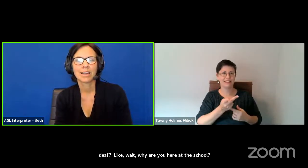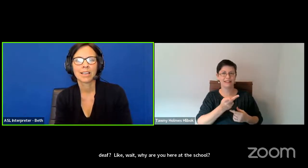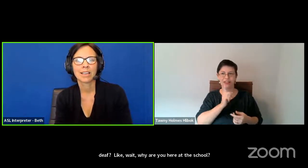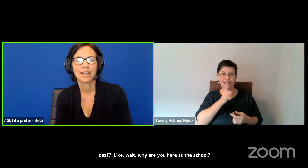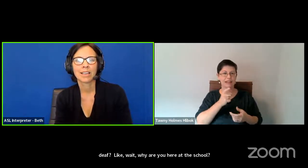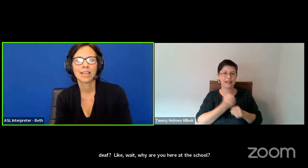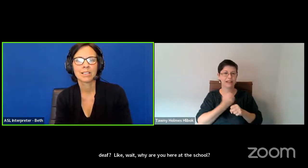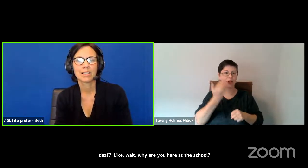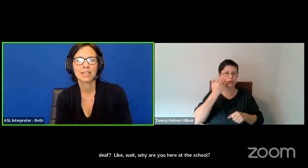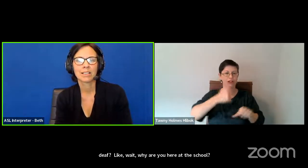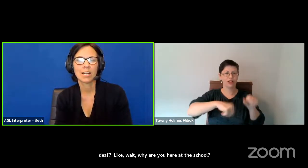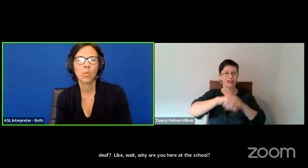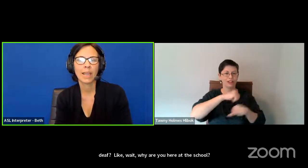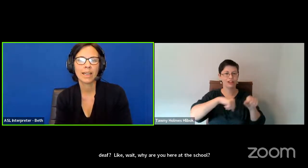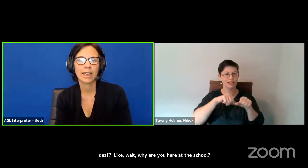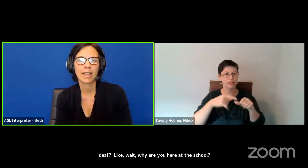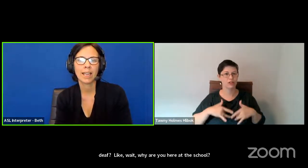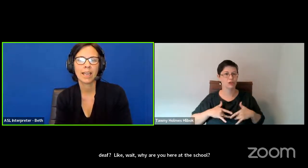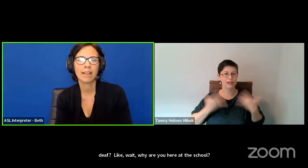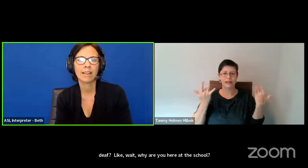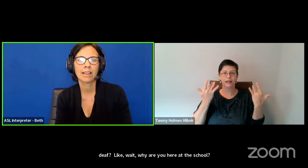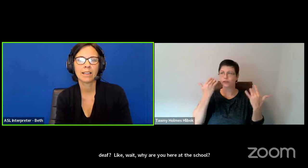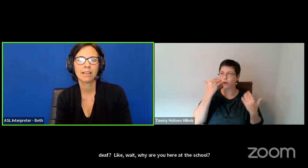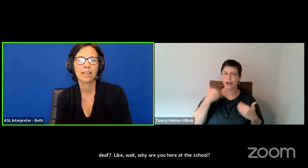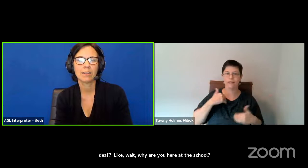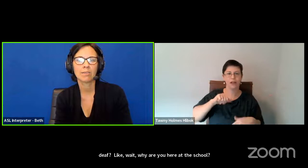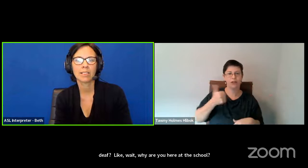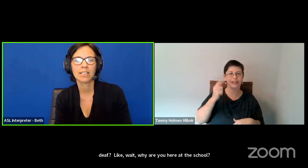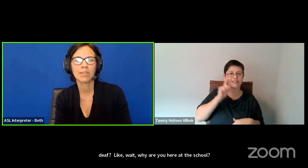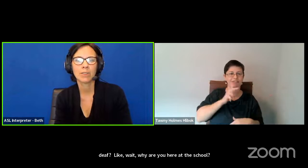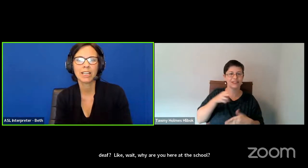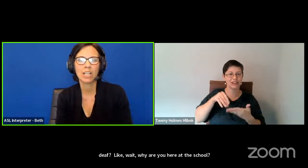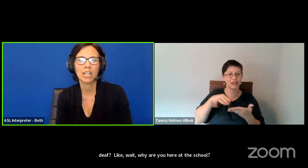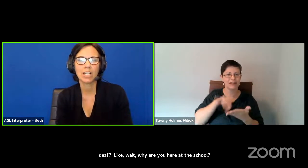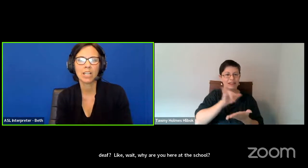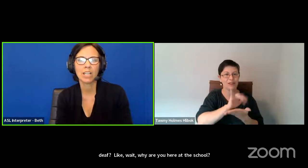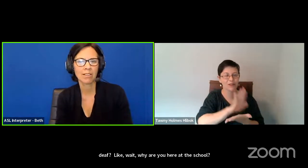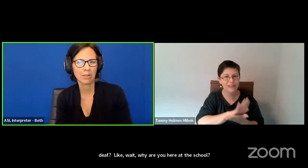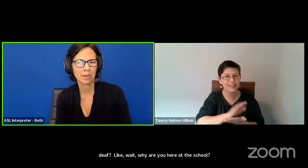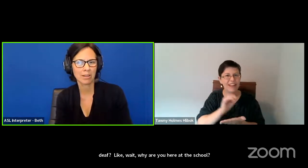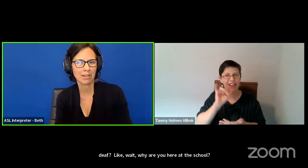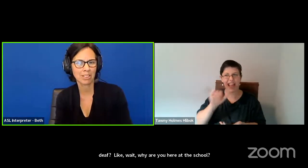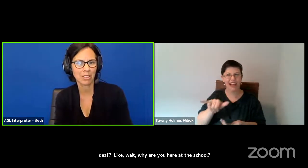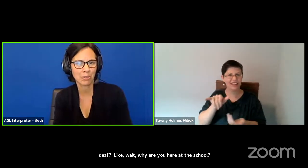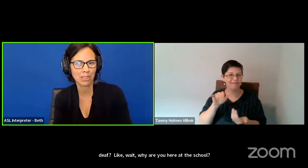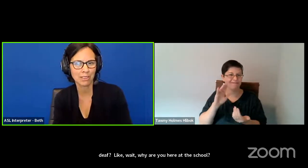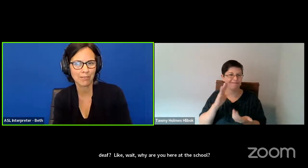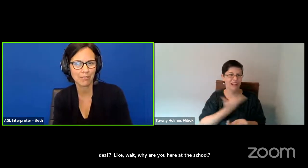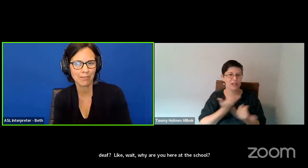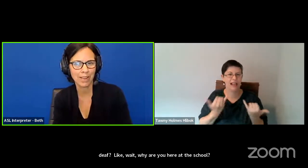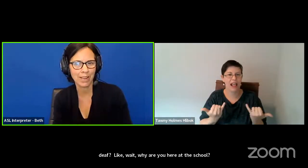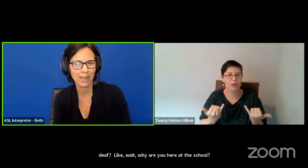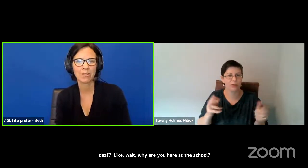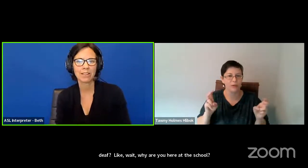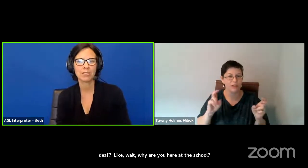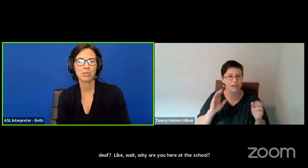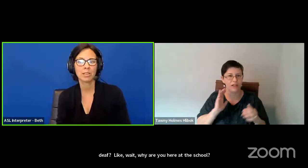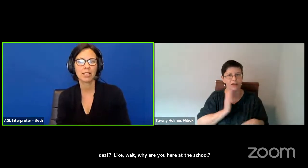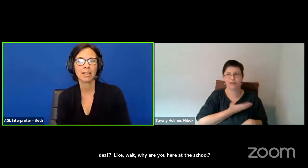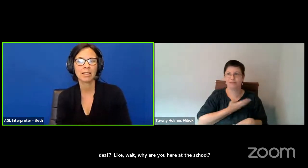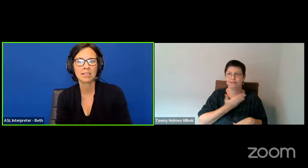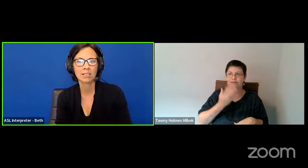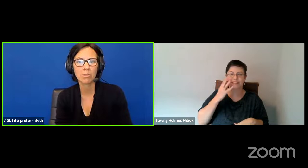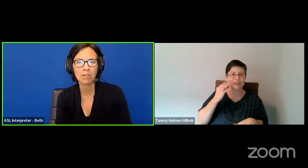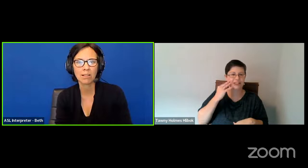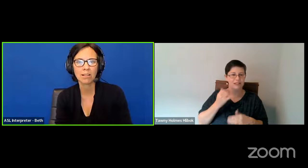anyways, they were just sitting waiting, and they really didn't even really know each other. They were just thrilled to find out there was another deaf